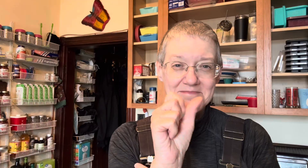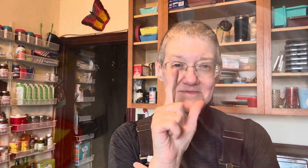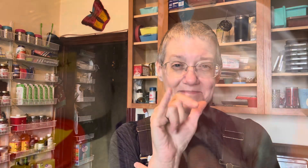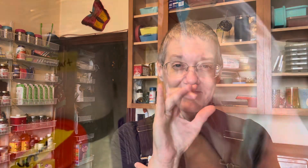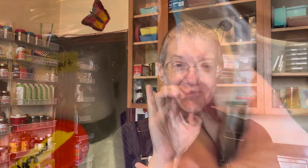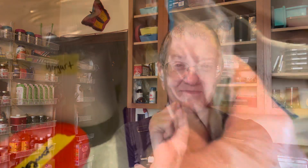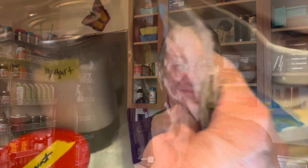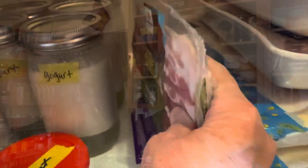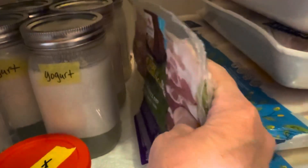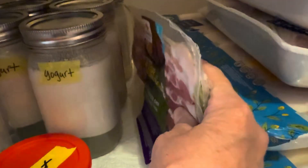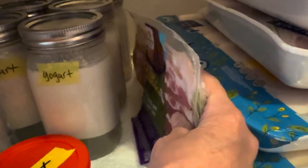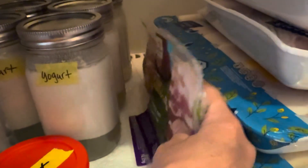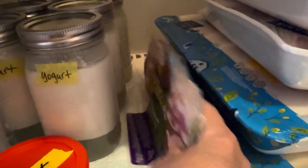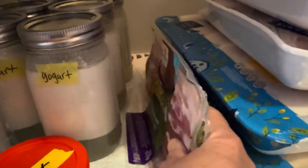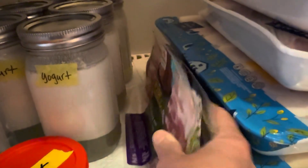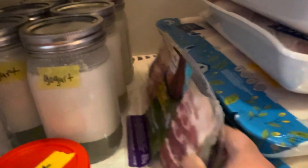has 2 slices.